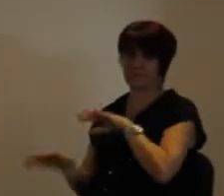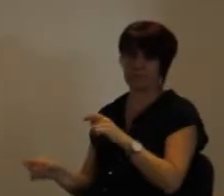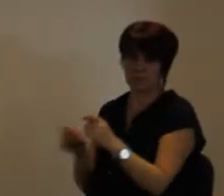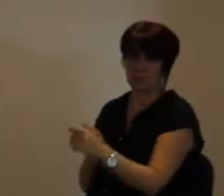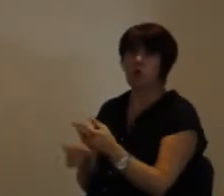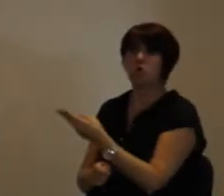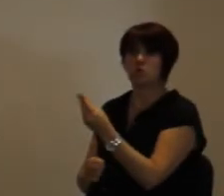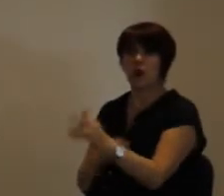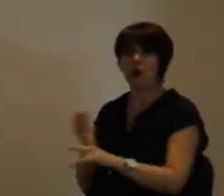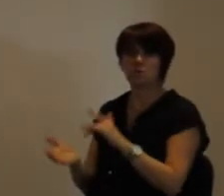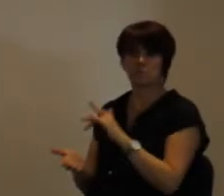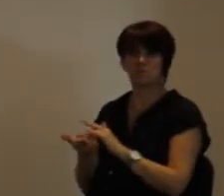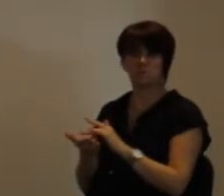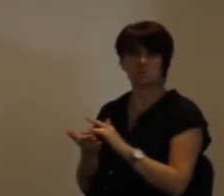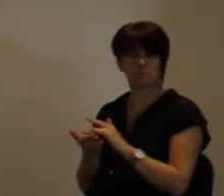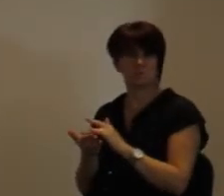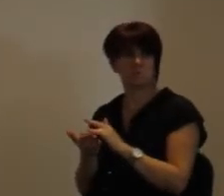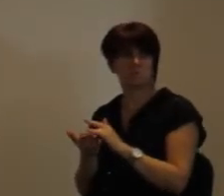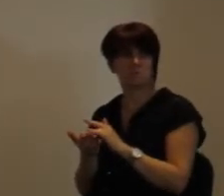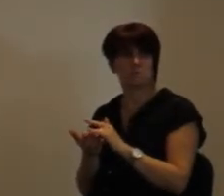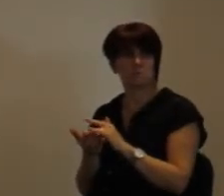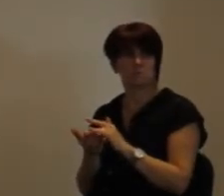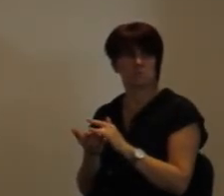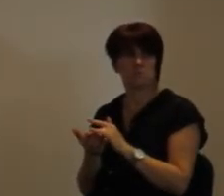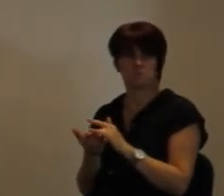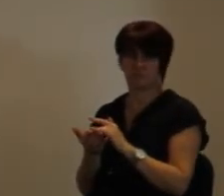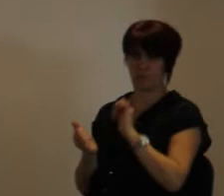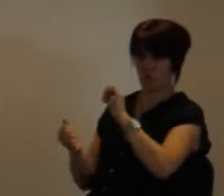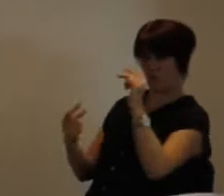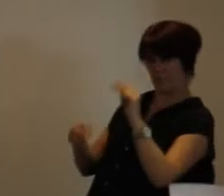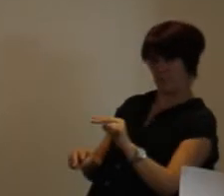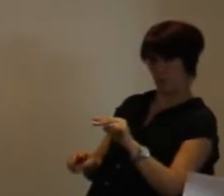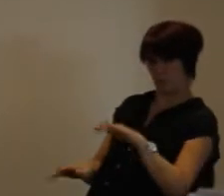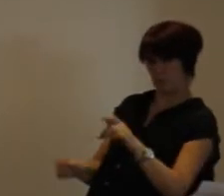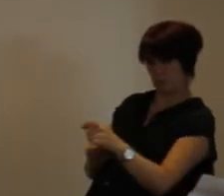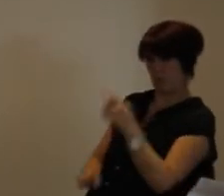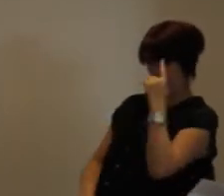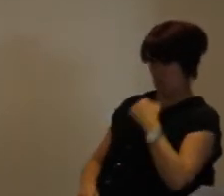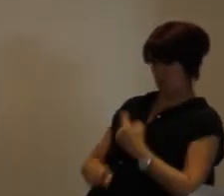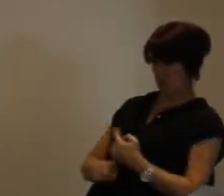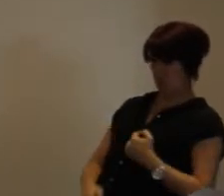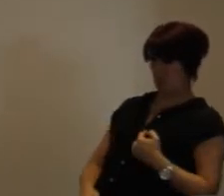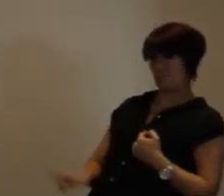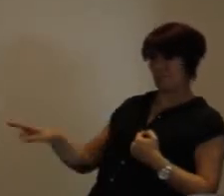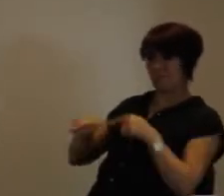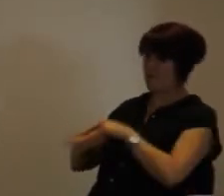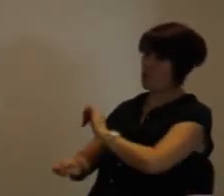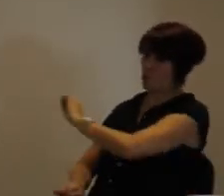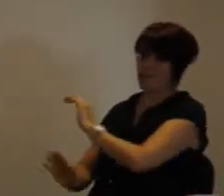Now, some centres will have maybe their own view on reasonable adjustments. It may be